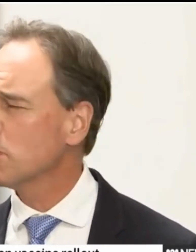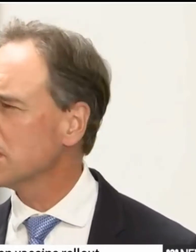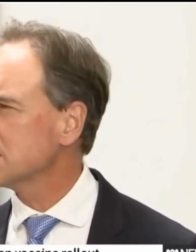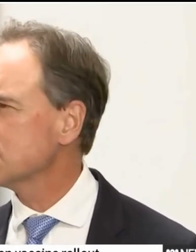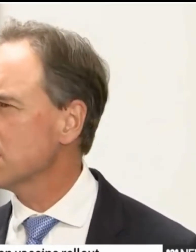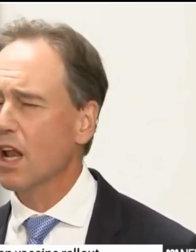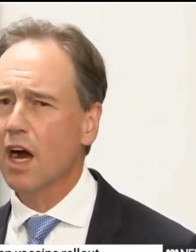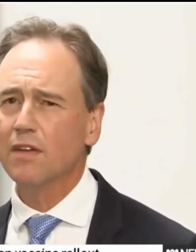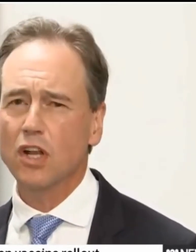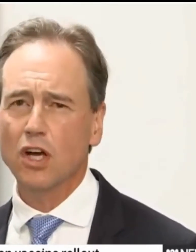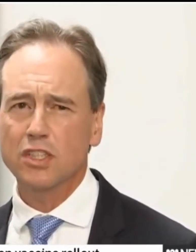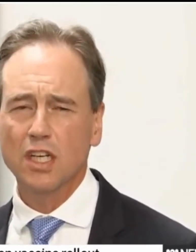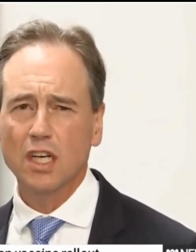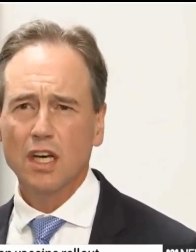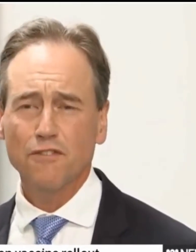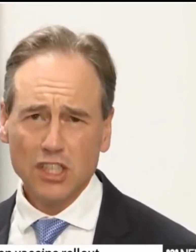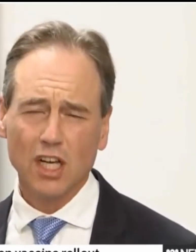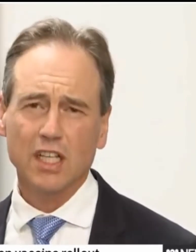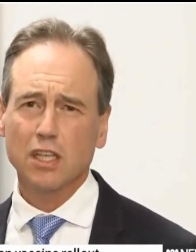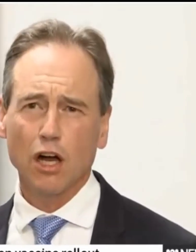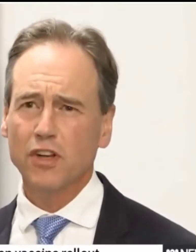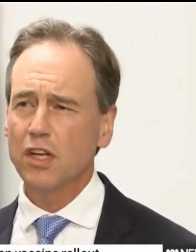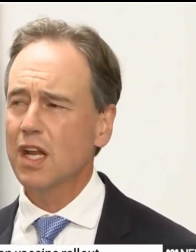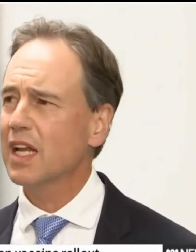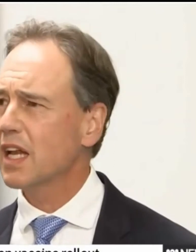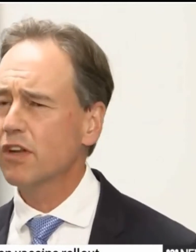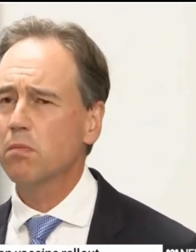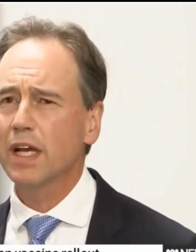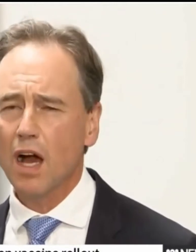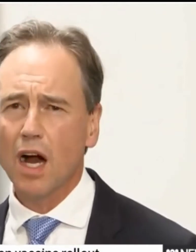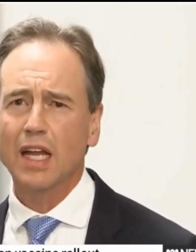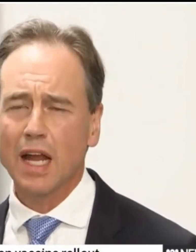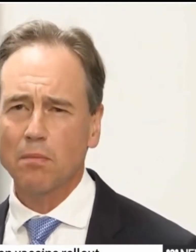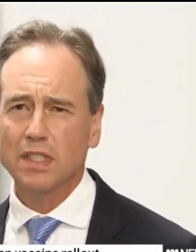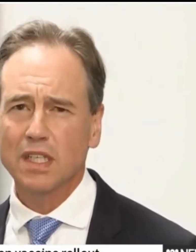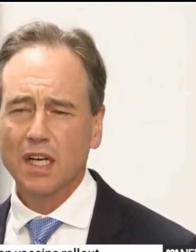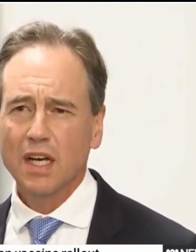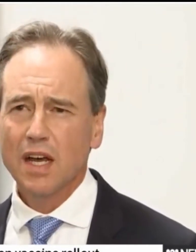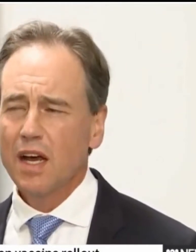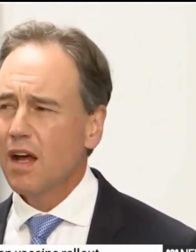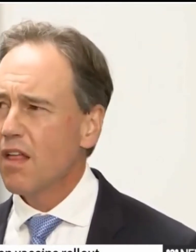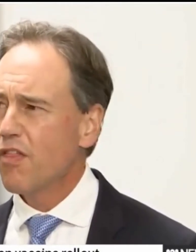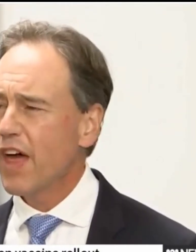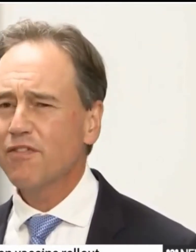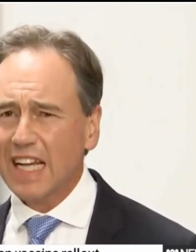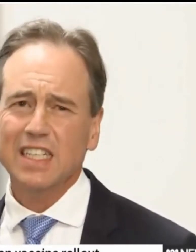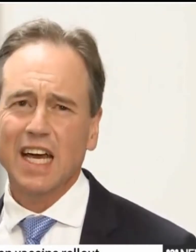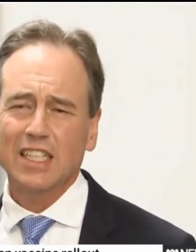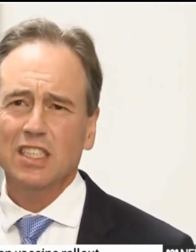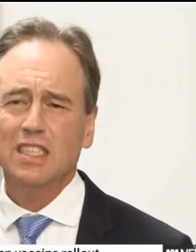almost 2.6 million lives lost officially to COVID and inevitably higher numbers,